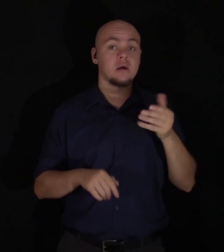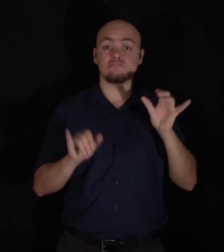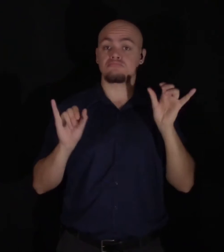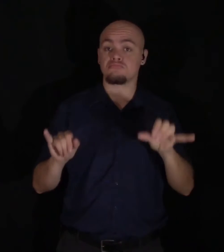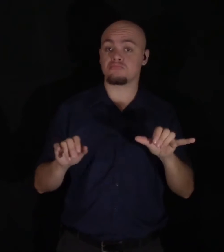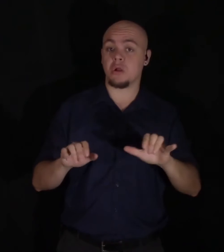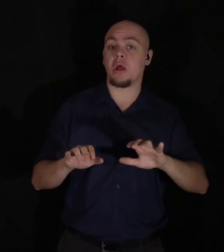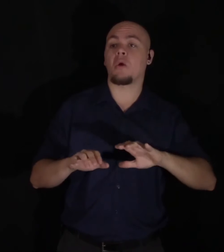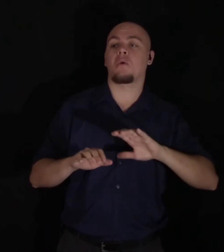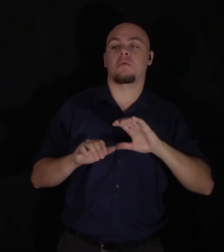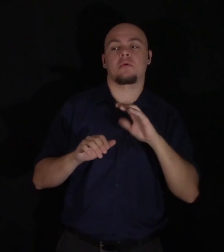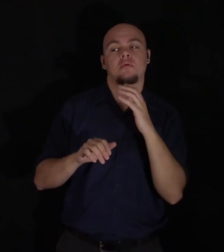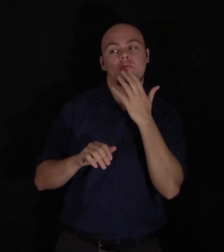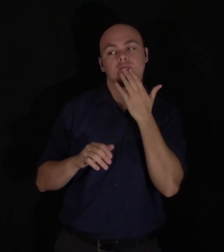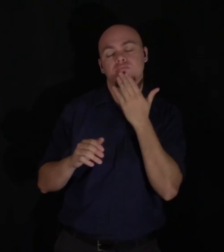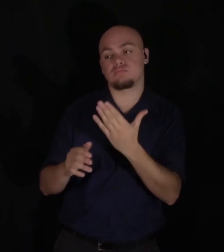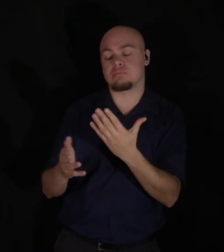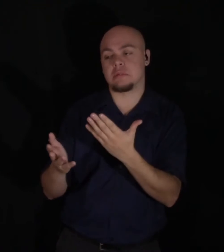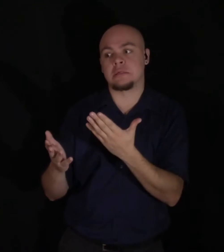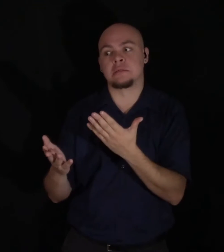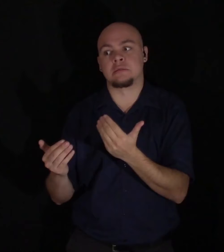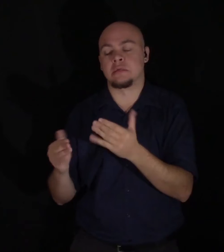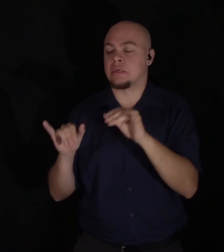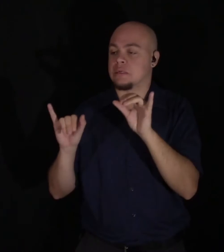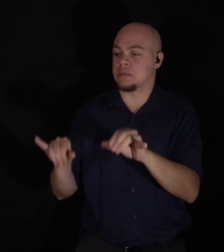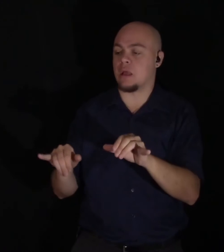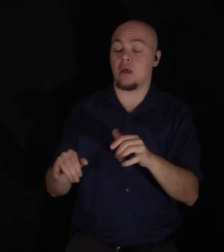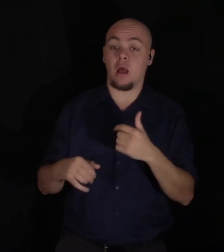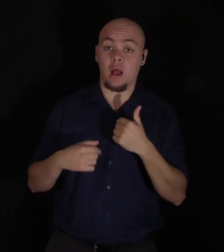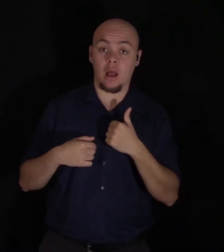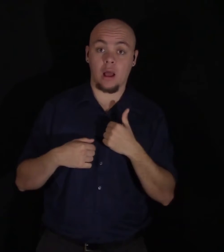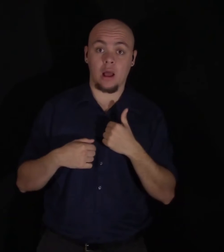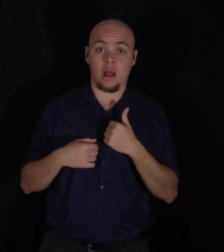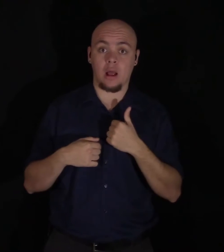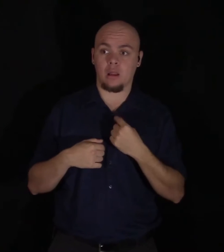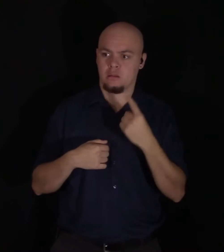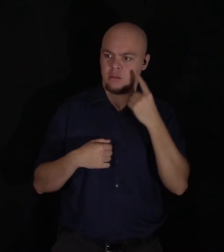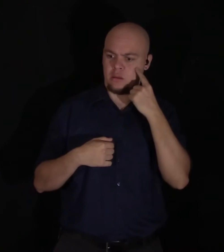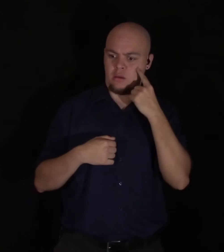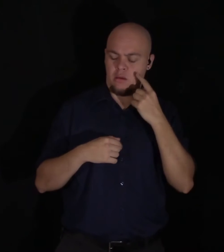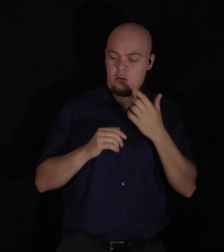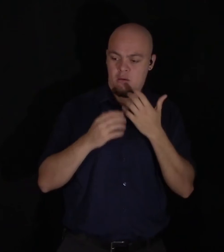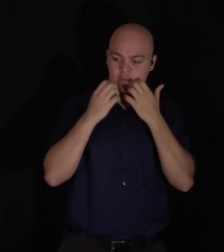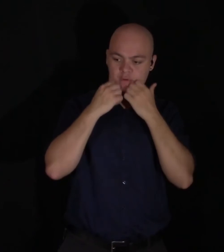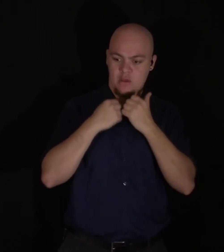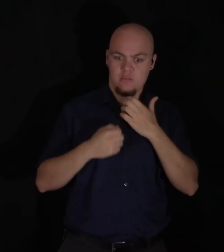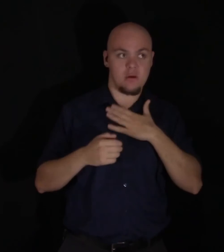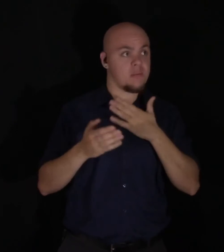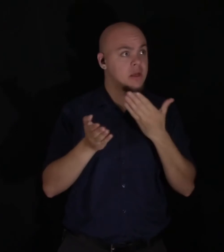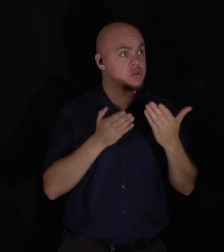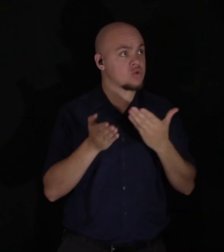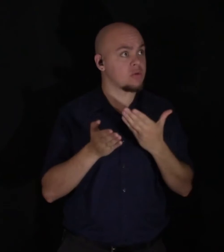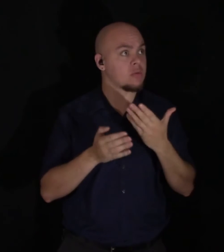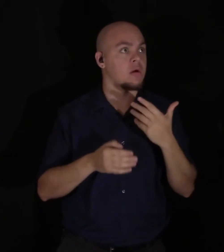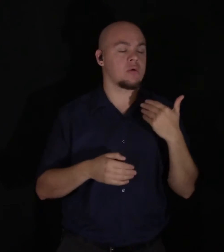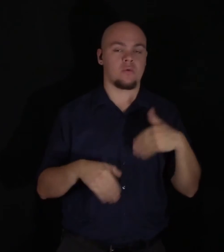greatest earnestness. So valuable did he consider my services. And now, dear